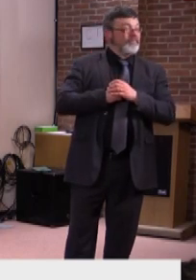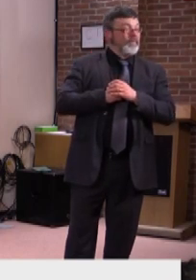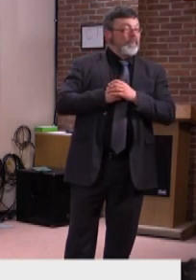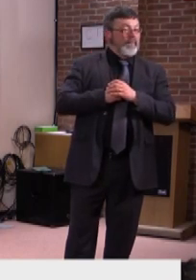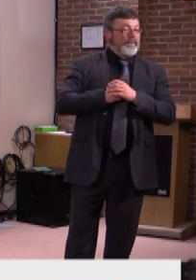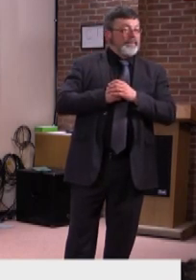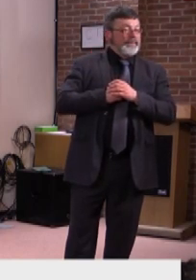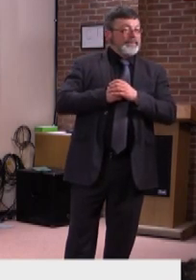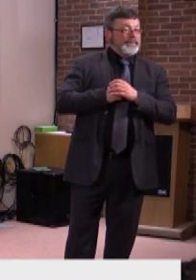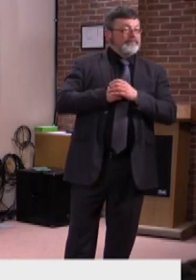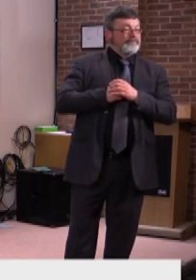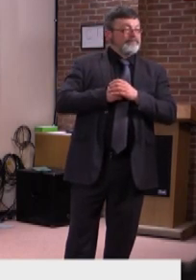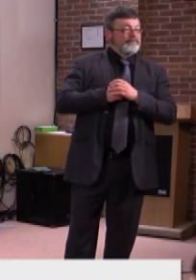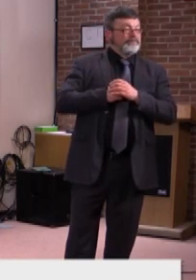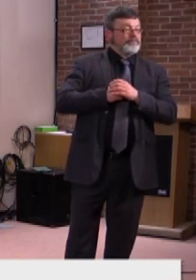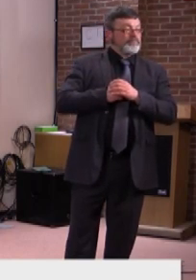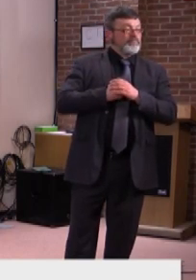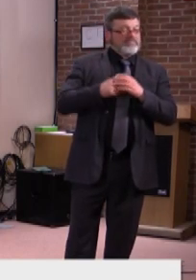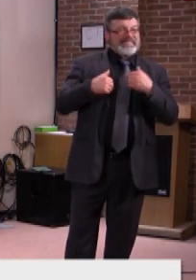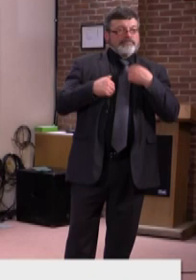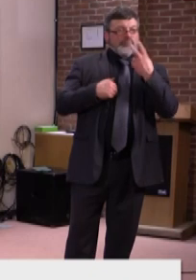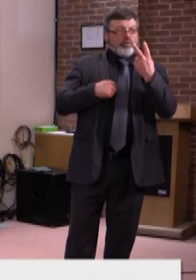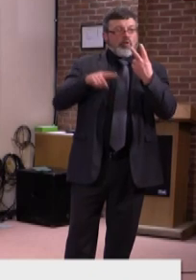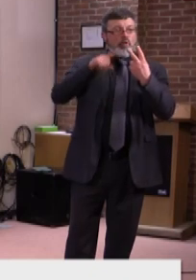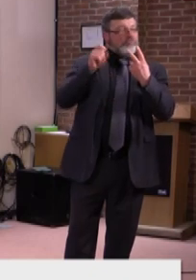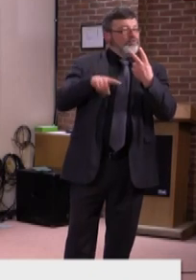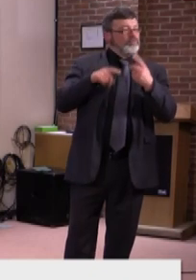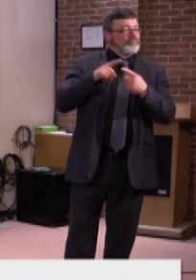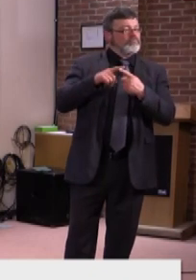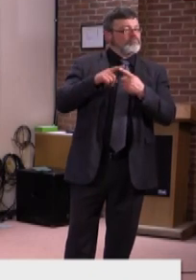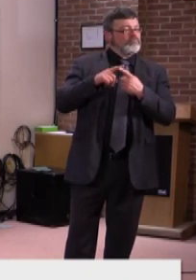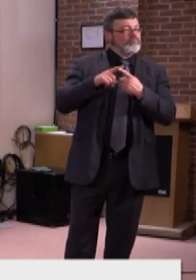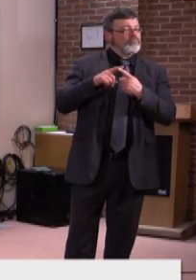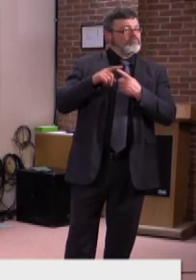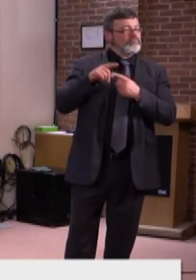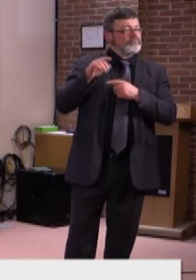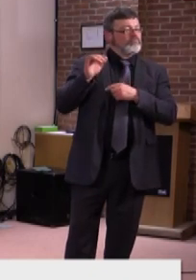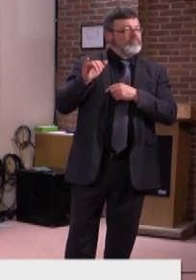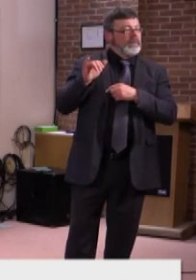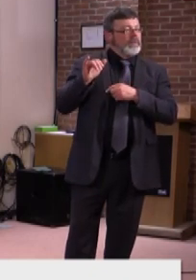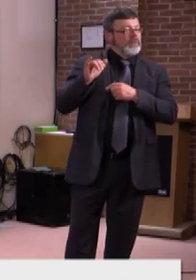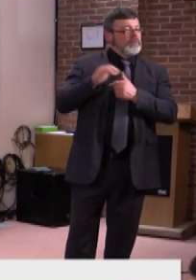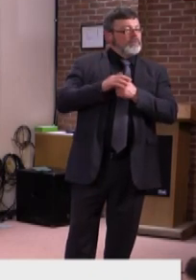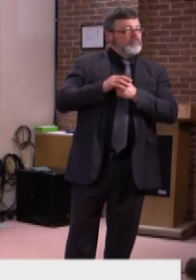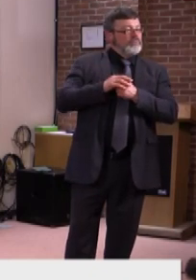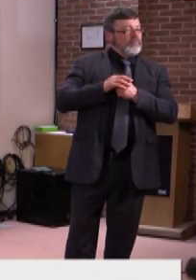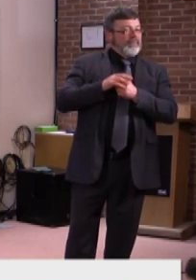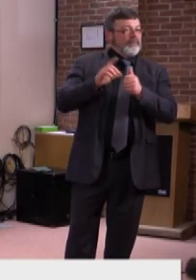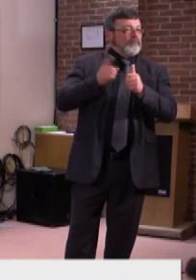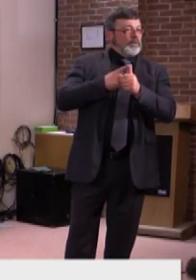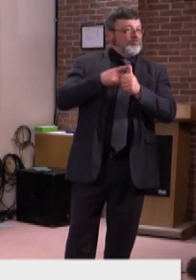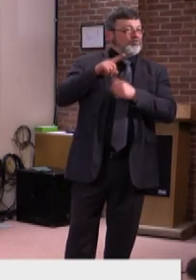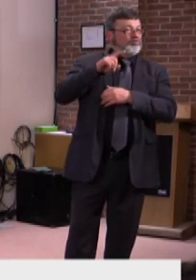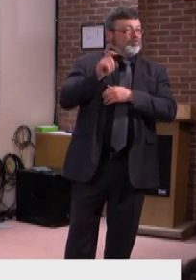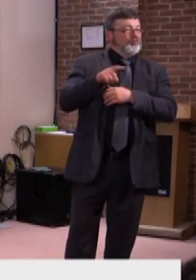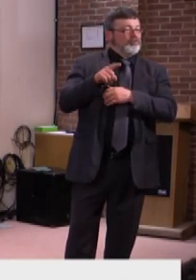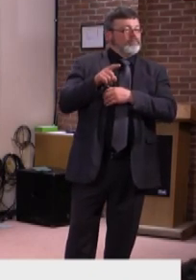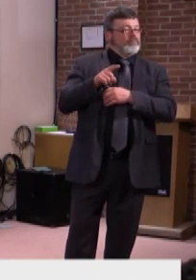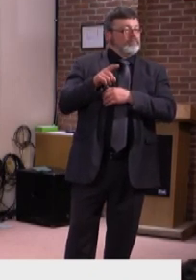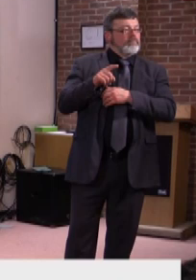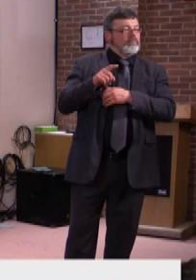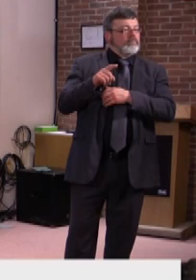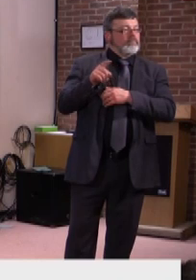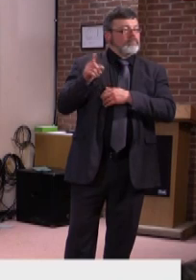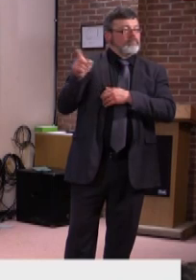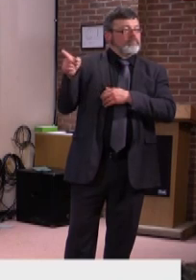yeah thank you a couple follow-up questions on two different topics uh first uh going back to the governor your uh and uh support for